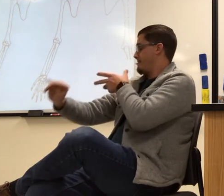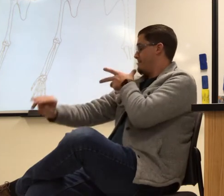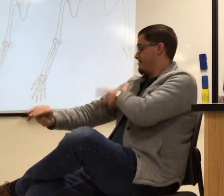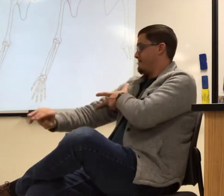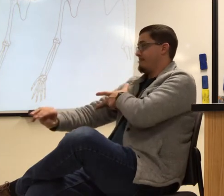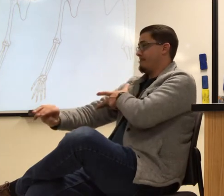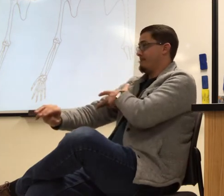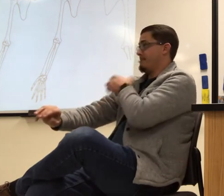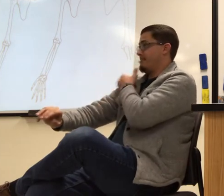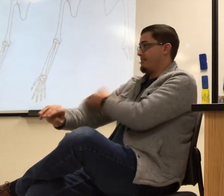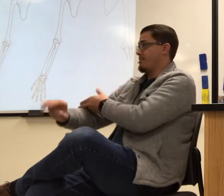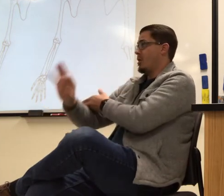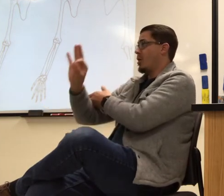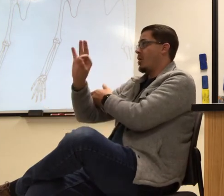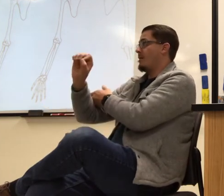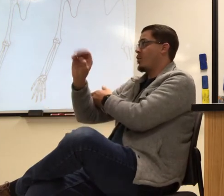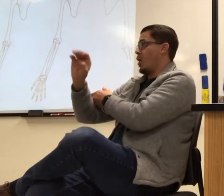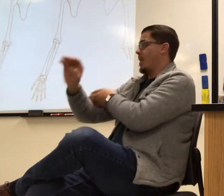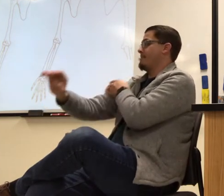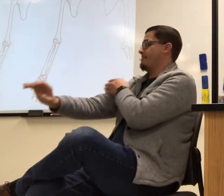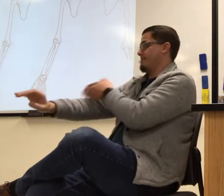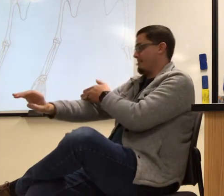Biceps, brachii.